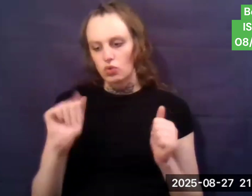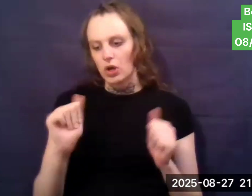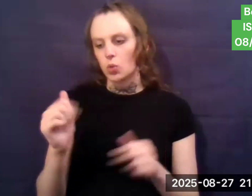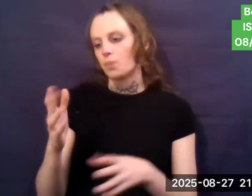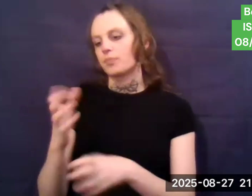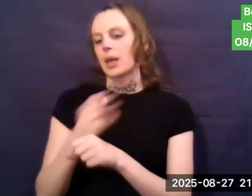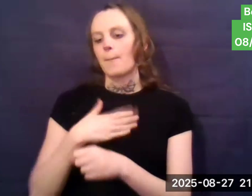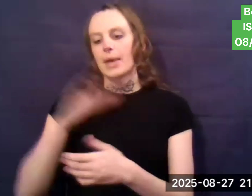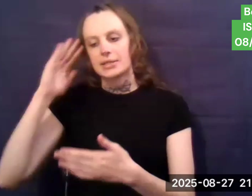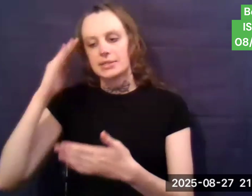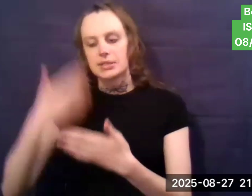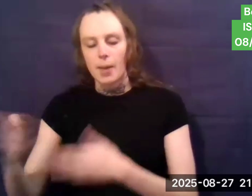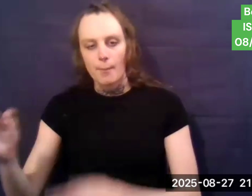things. And